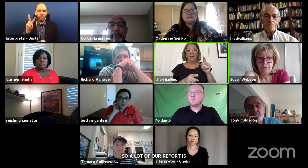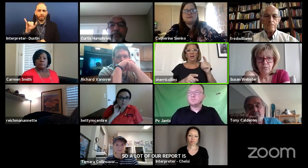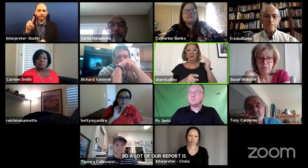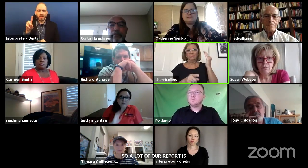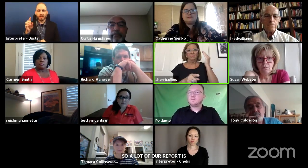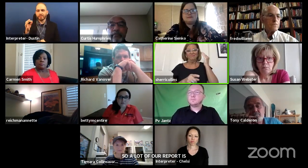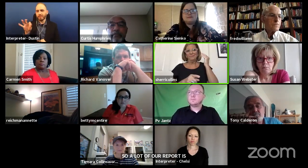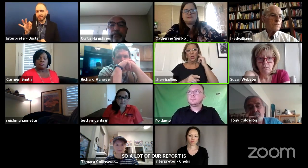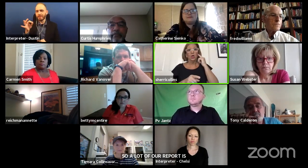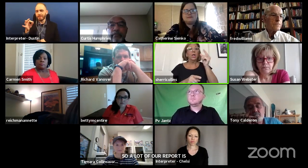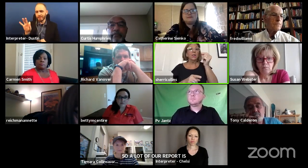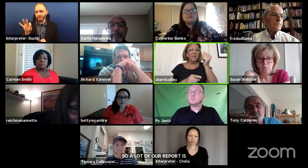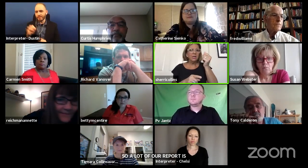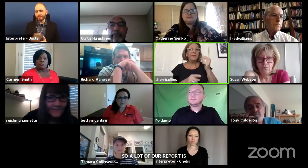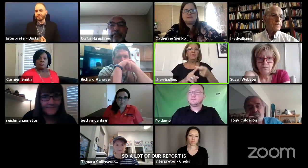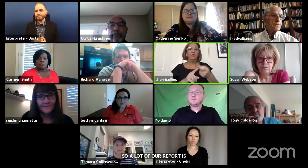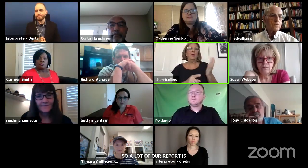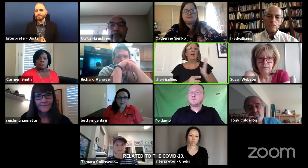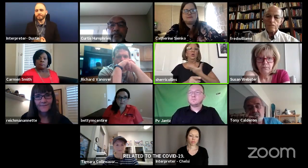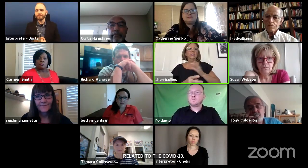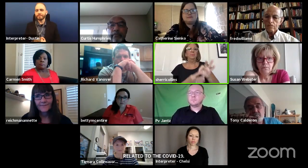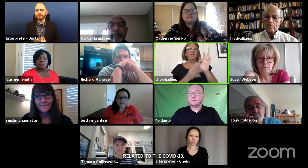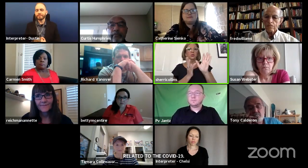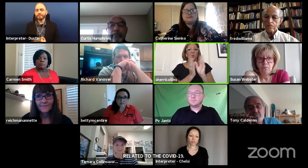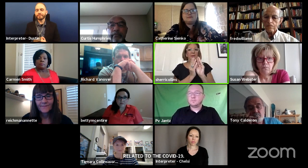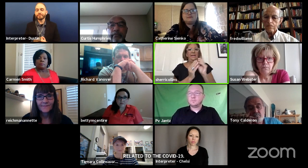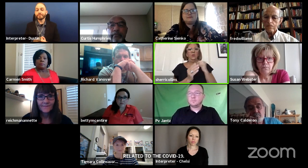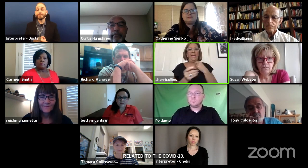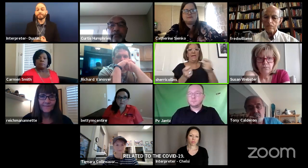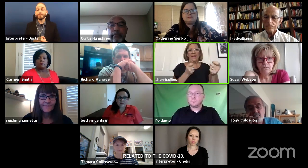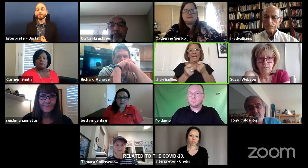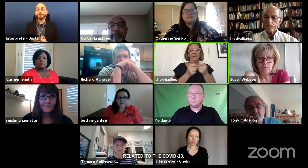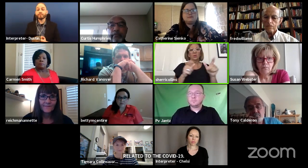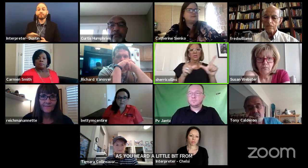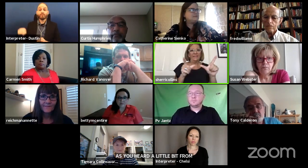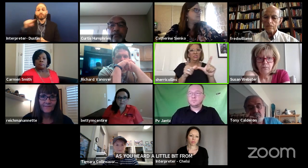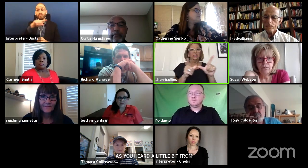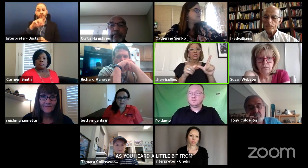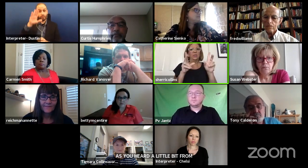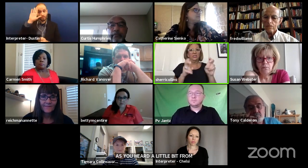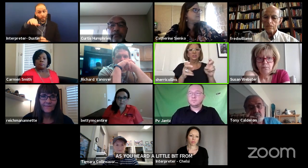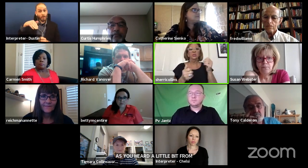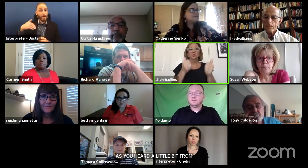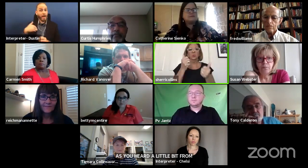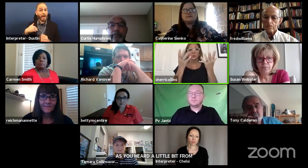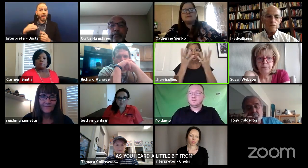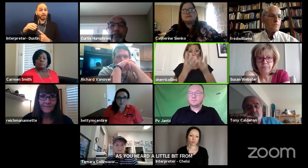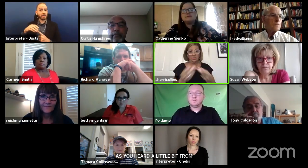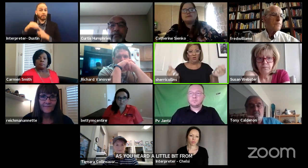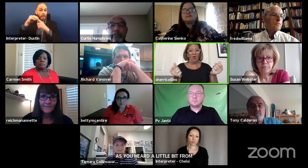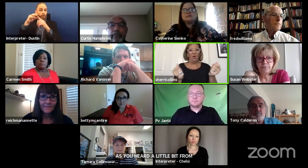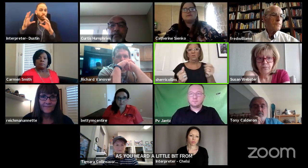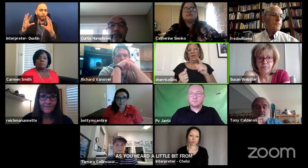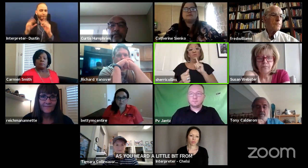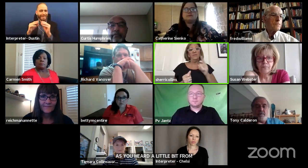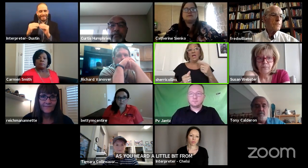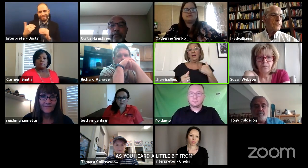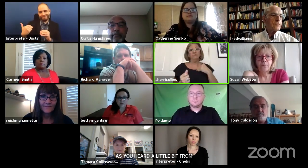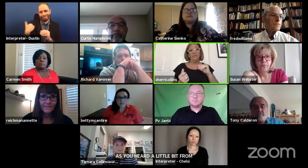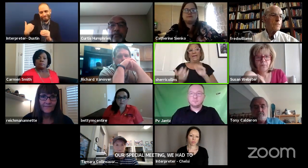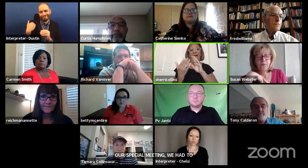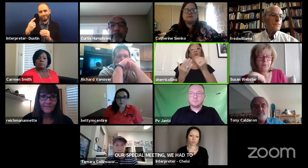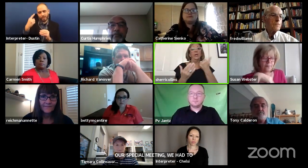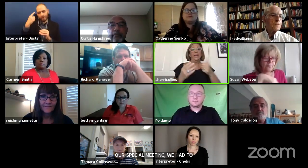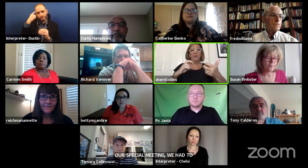you heard a little bit from our special meeting, we had to handle licensure issues, which will resolve if we've